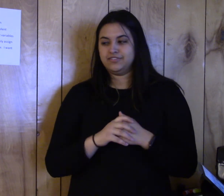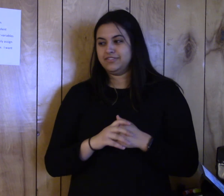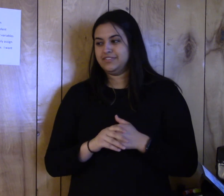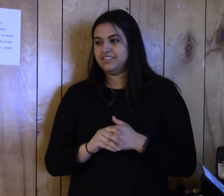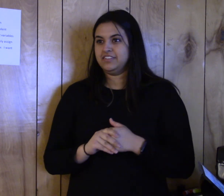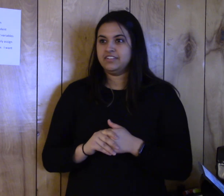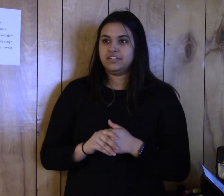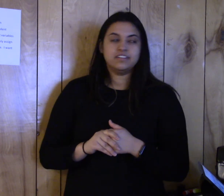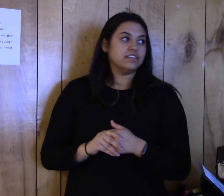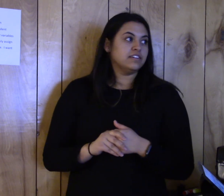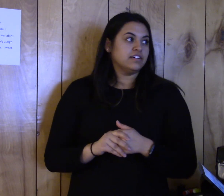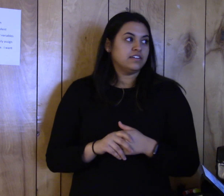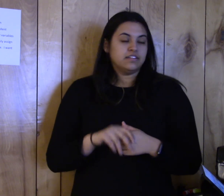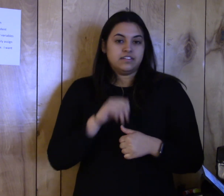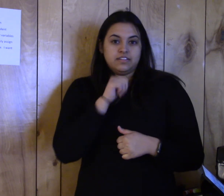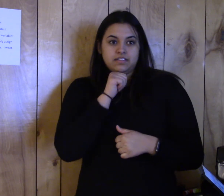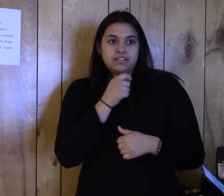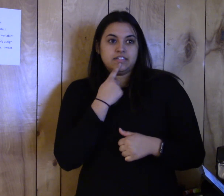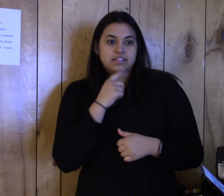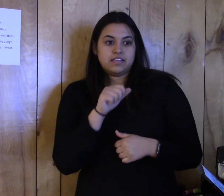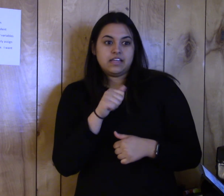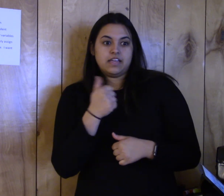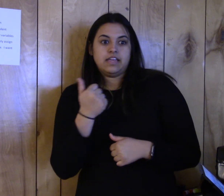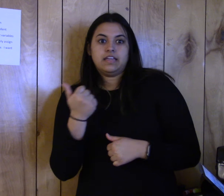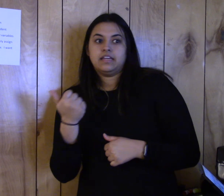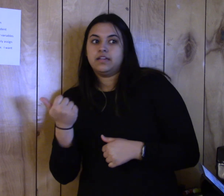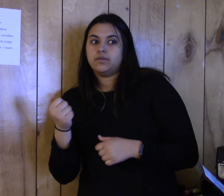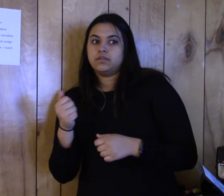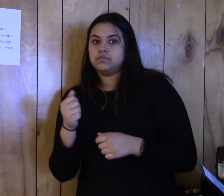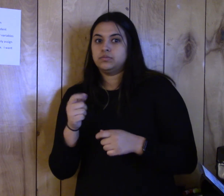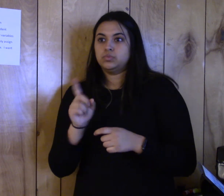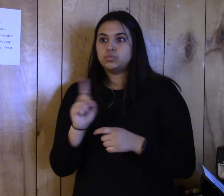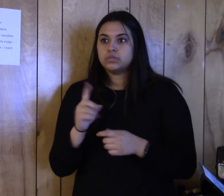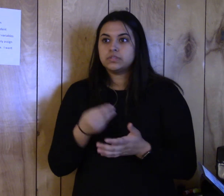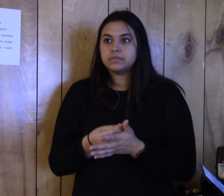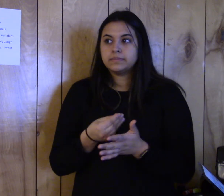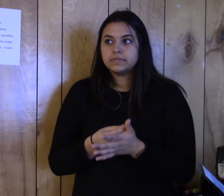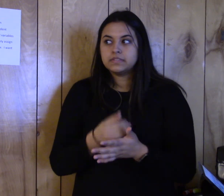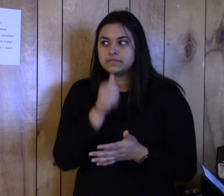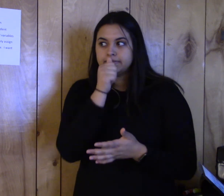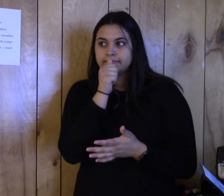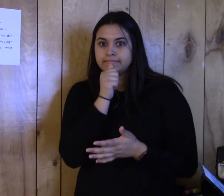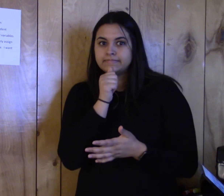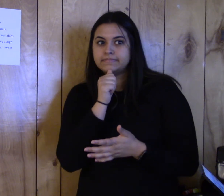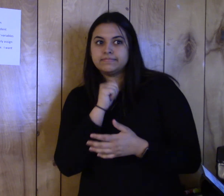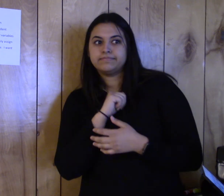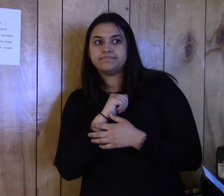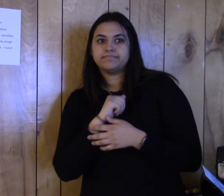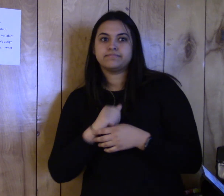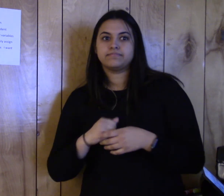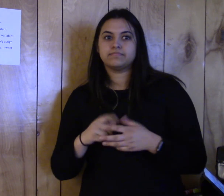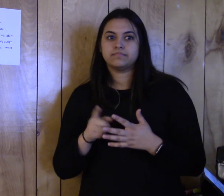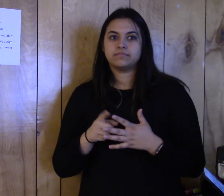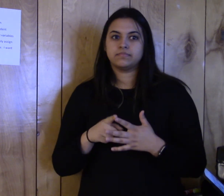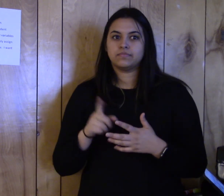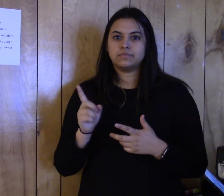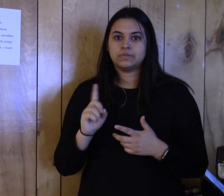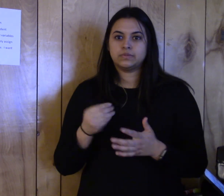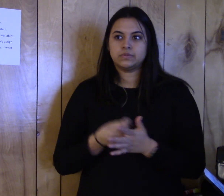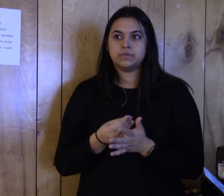They wouldn't tell anybody exactly where they got it. They wouldn't tell anybody exactly where they got the ammo for it. But they